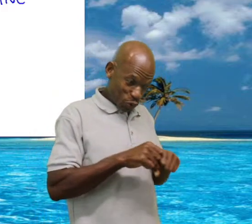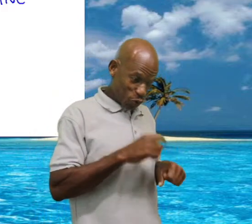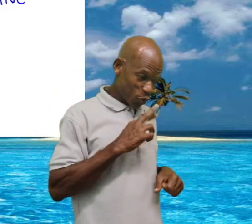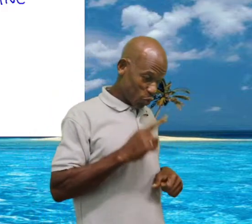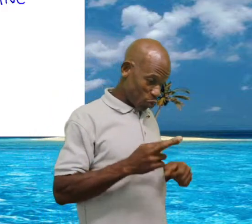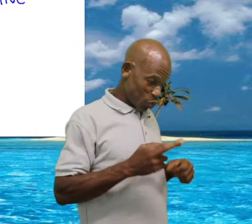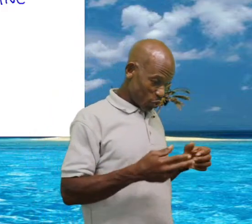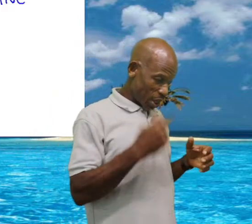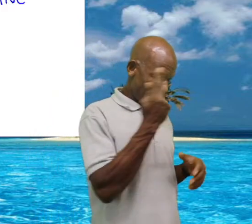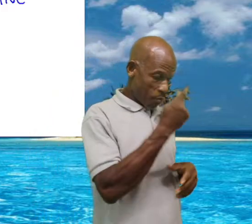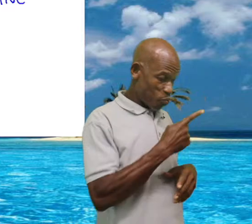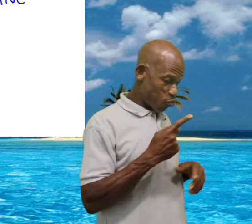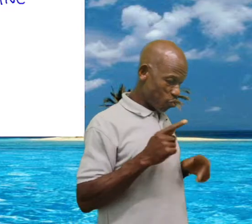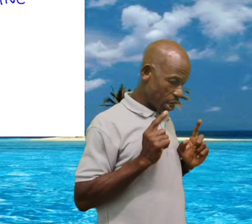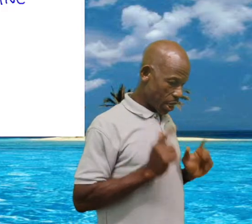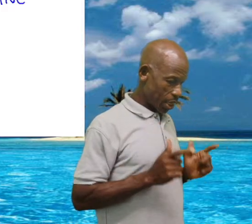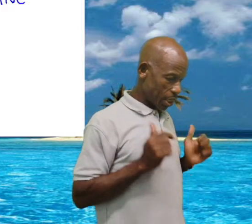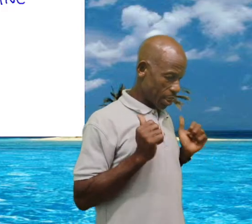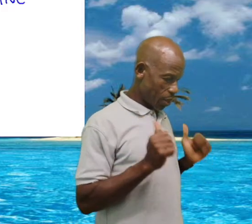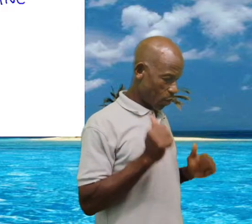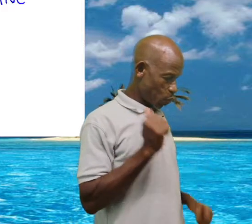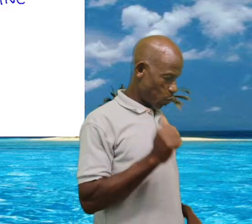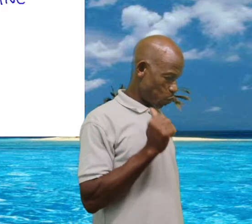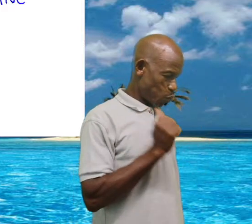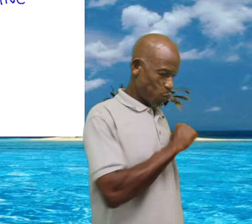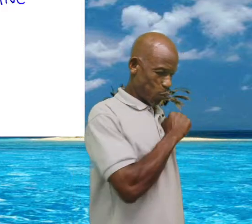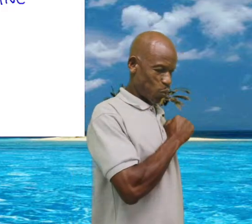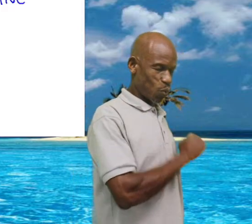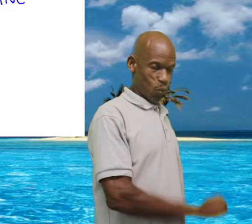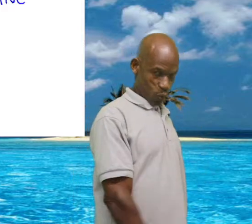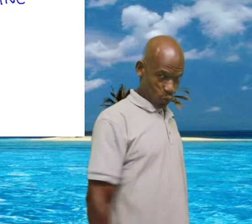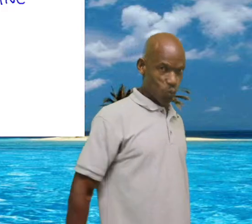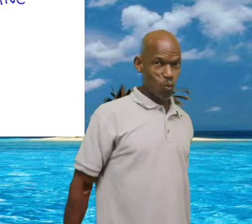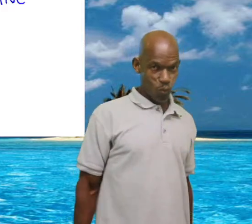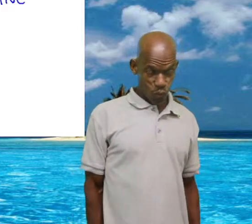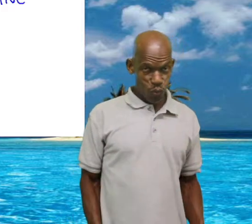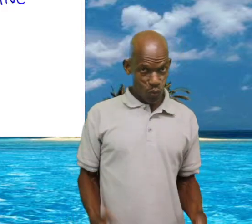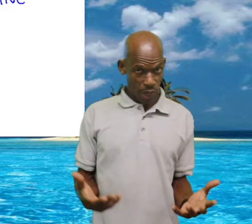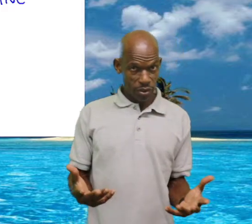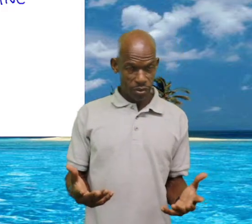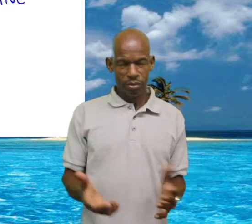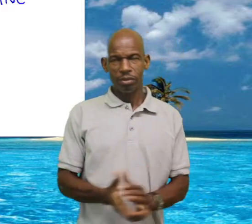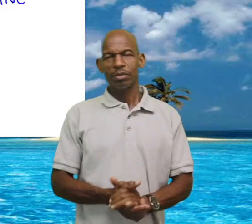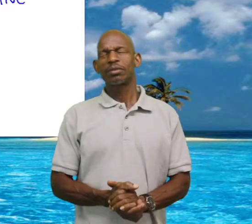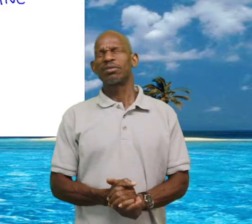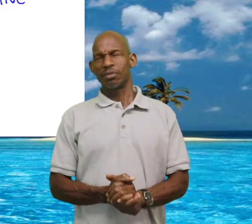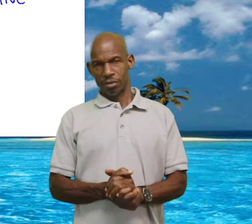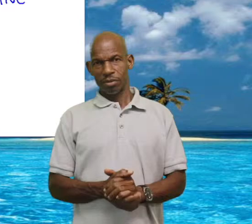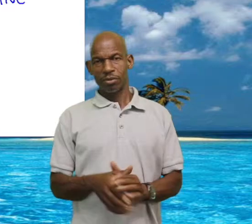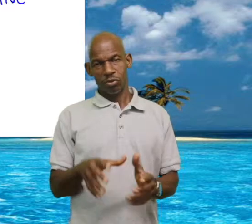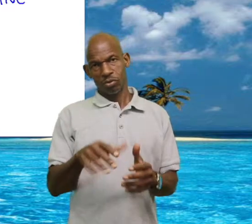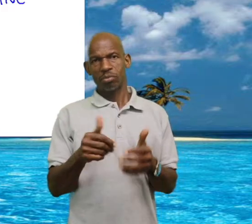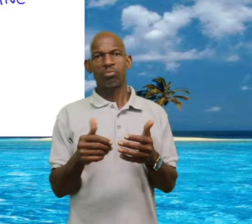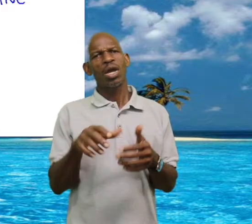blue shoes are pretty. So this is another way of writing a sentence.